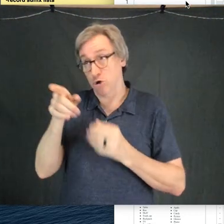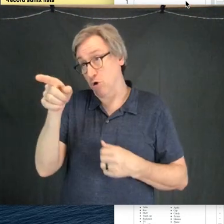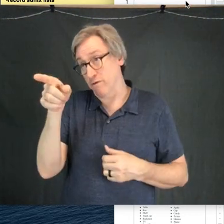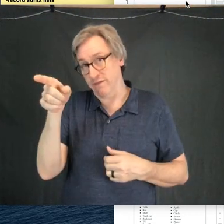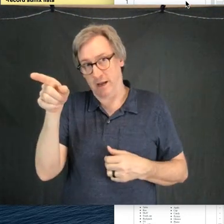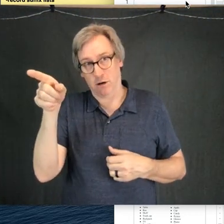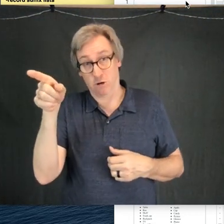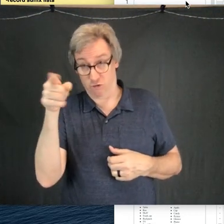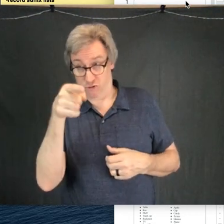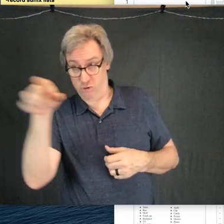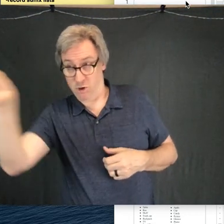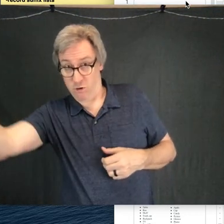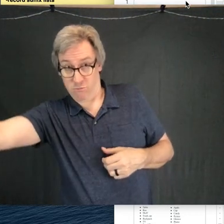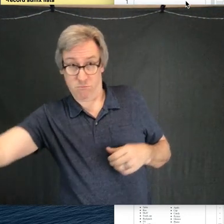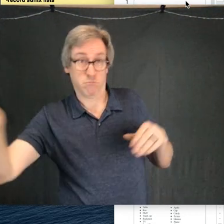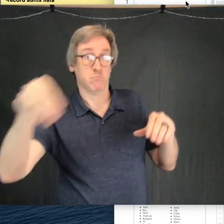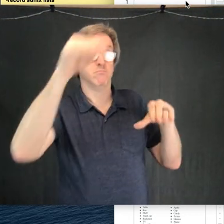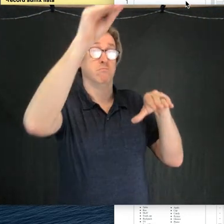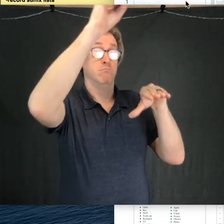Book over there.